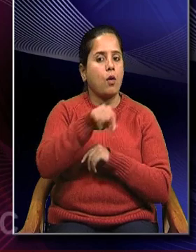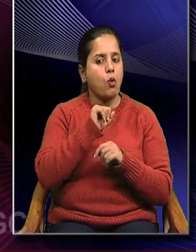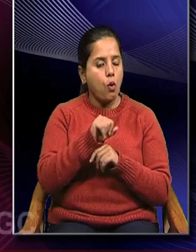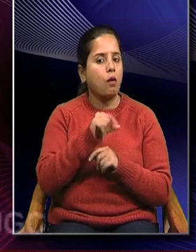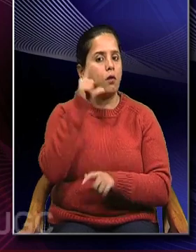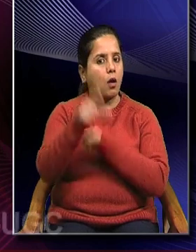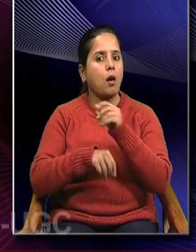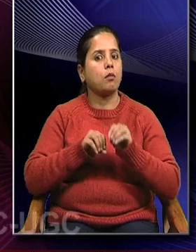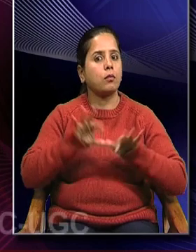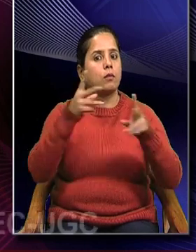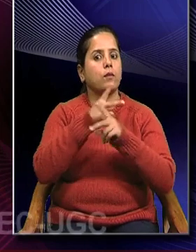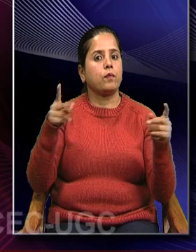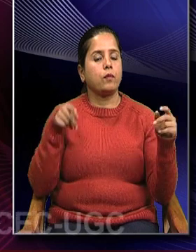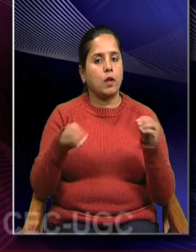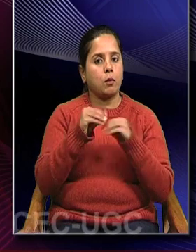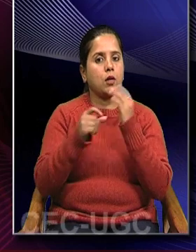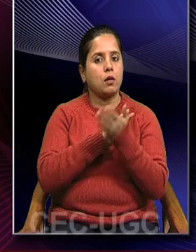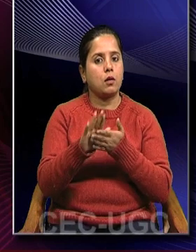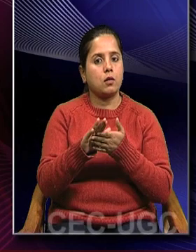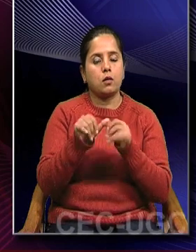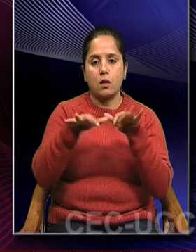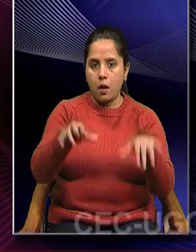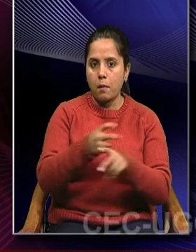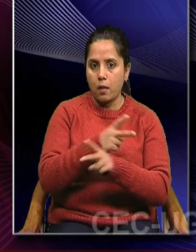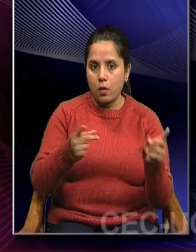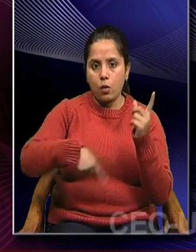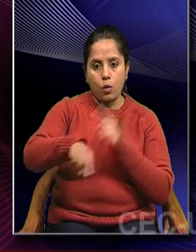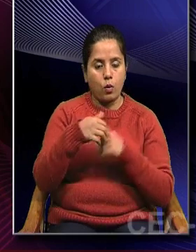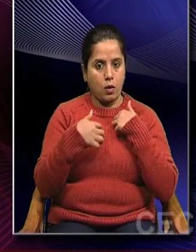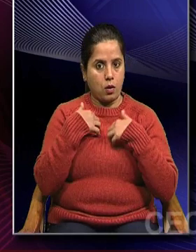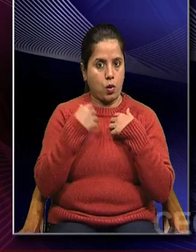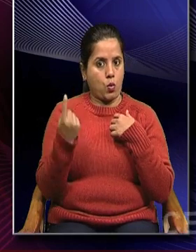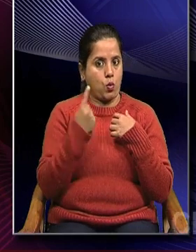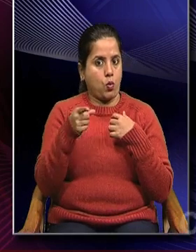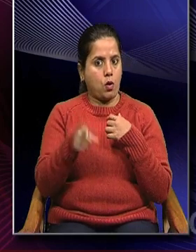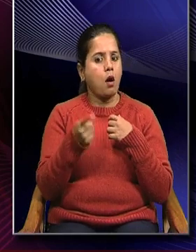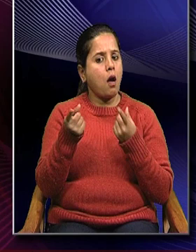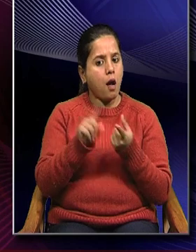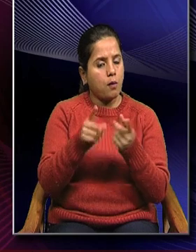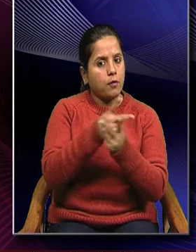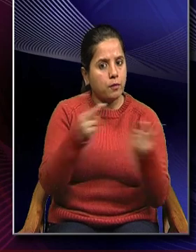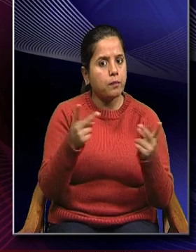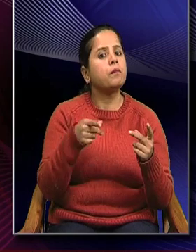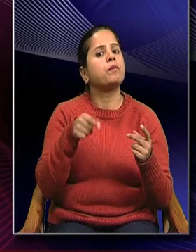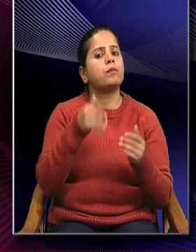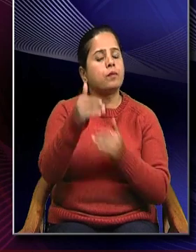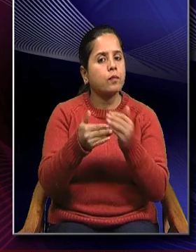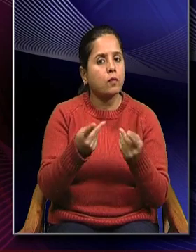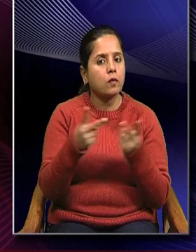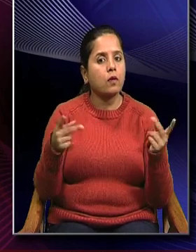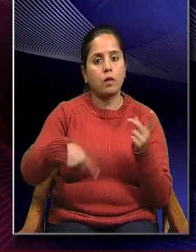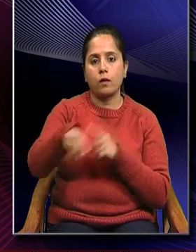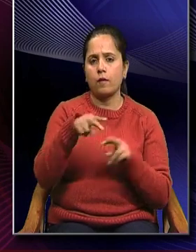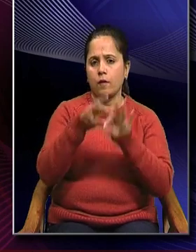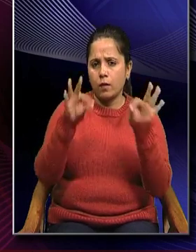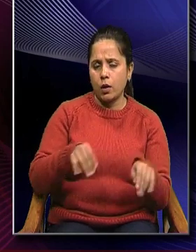revolution in the British Empire in India, which interestingly was not merely coincidental. And when you see it in the